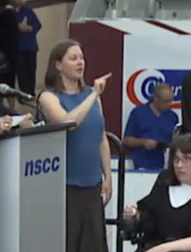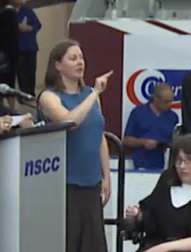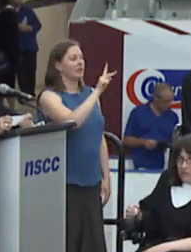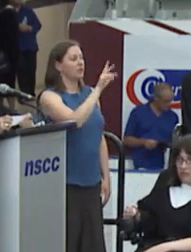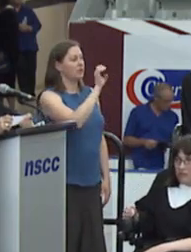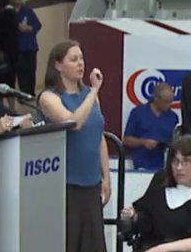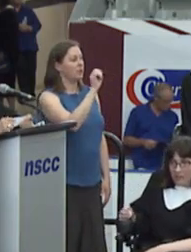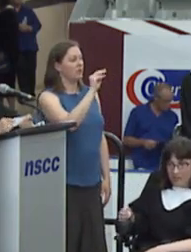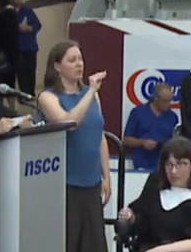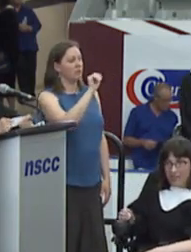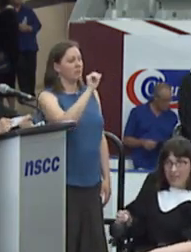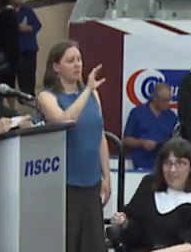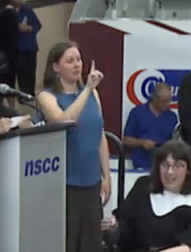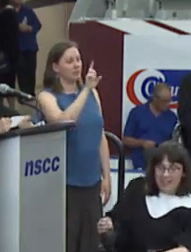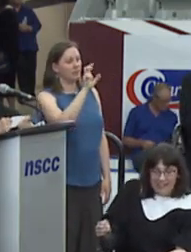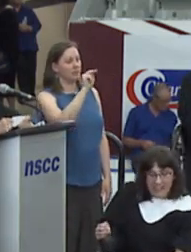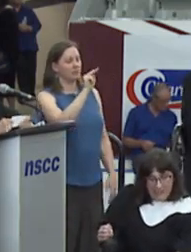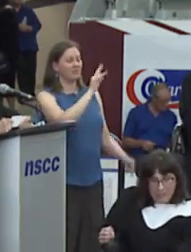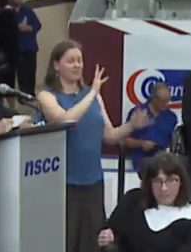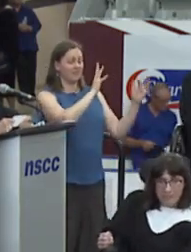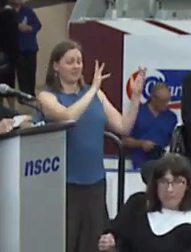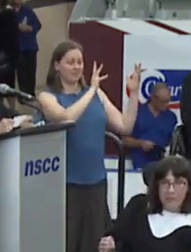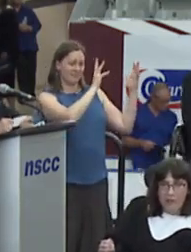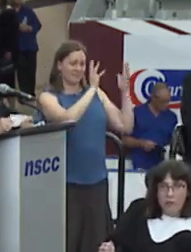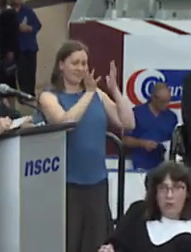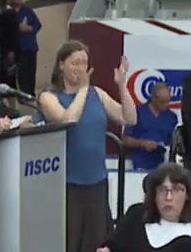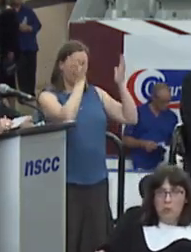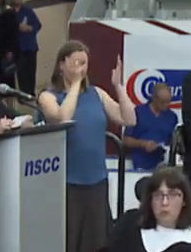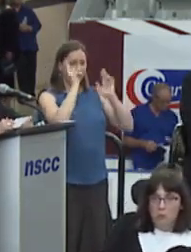Nicole McDonald with honors.